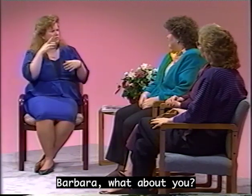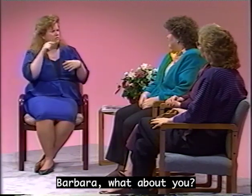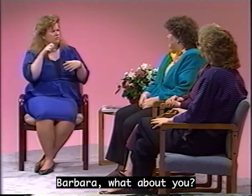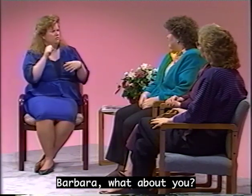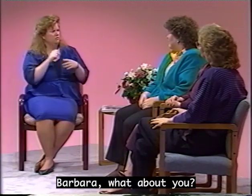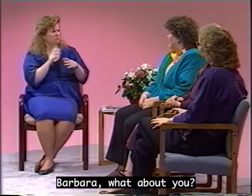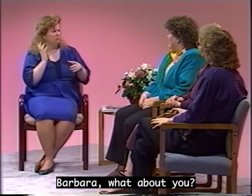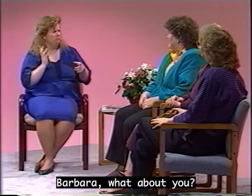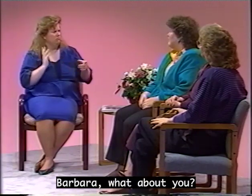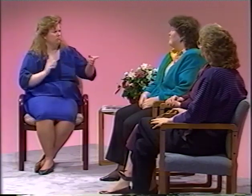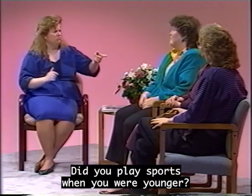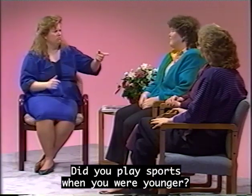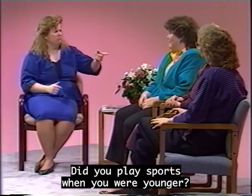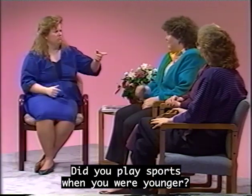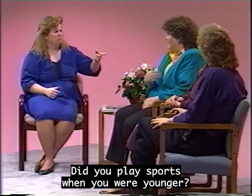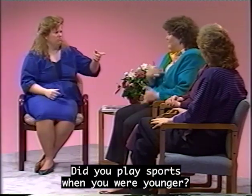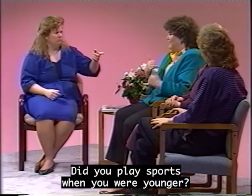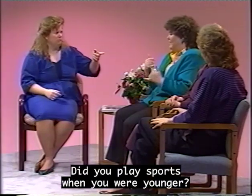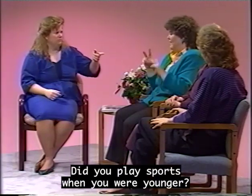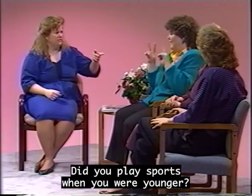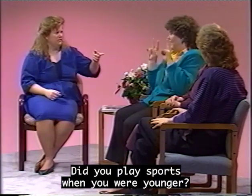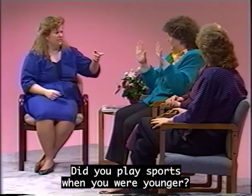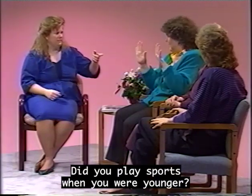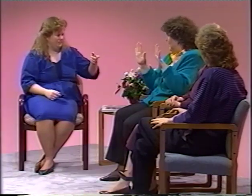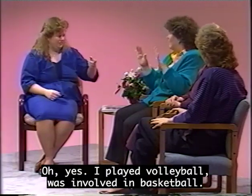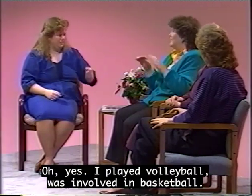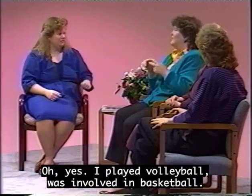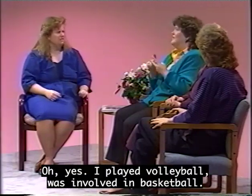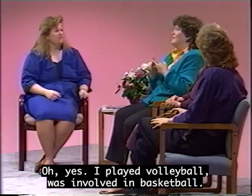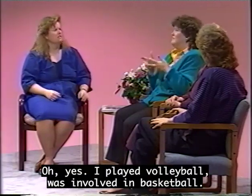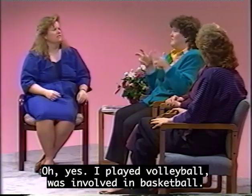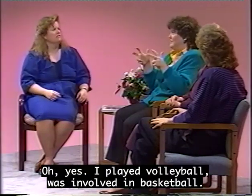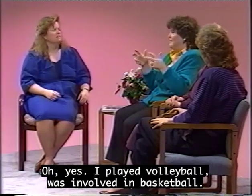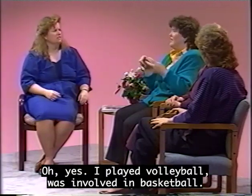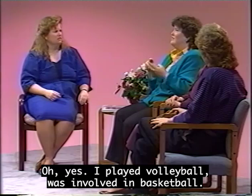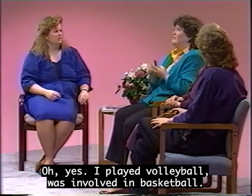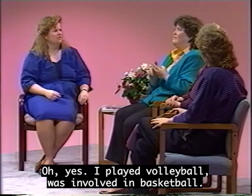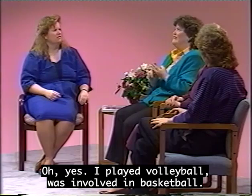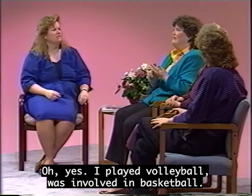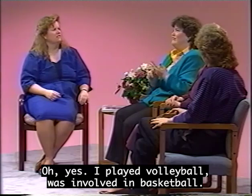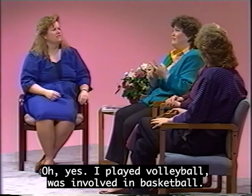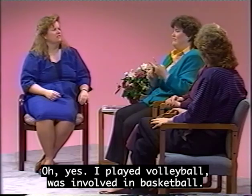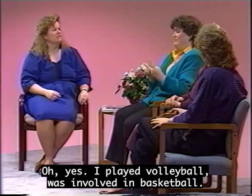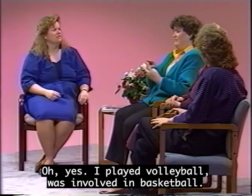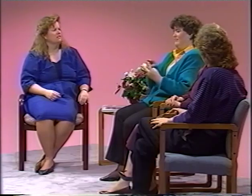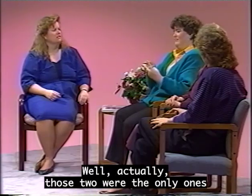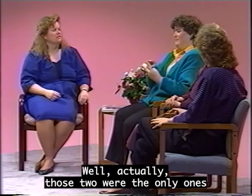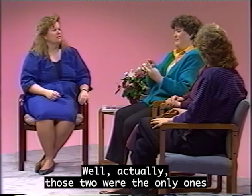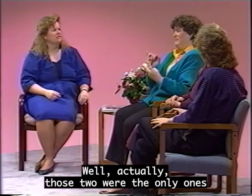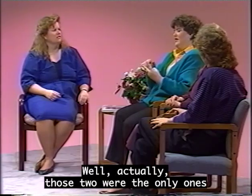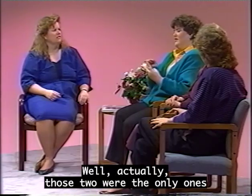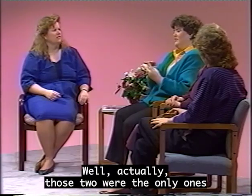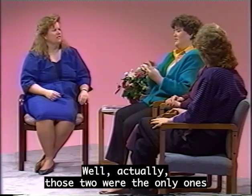Barbara, what about you? Did you play sports when you were younger? Oh, yes, I played volleyball. I was involved in basketball.